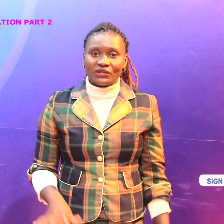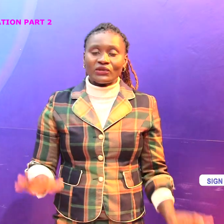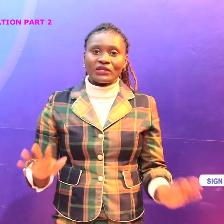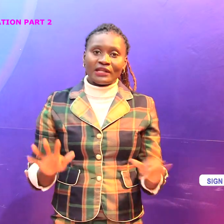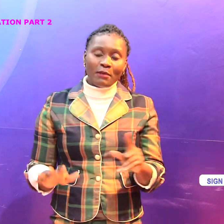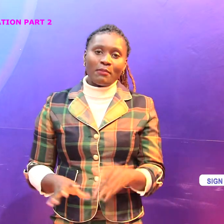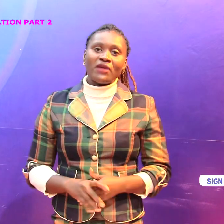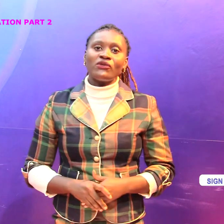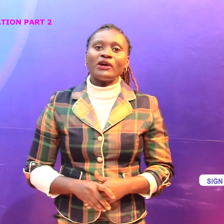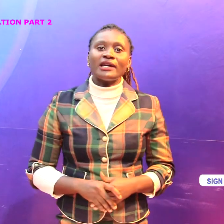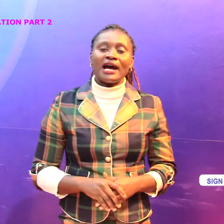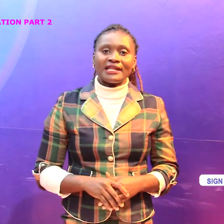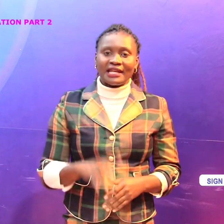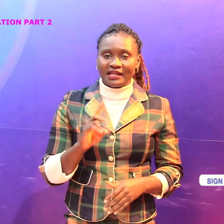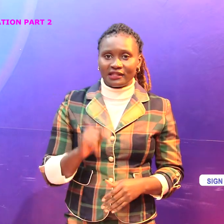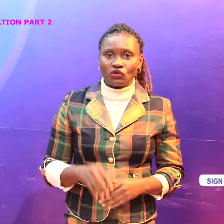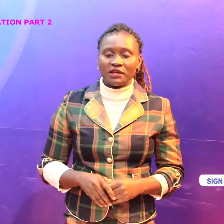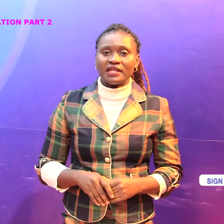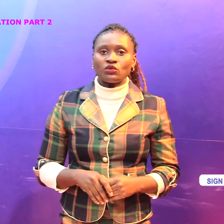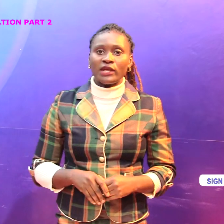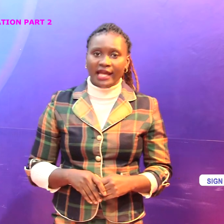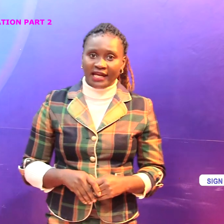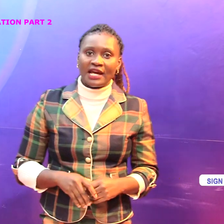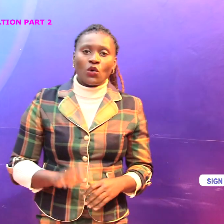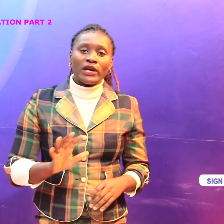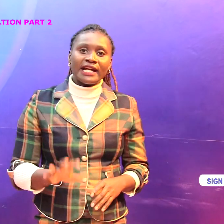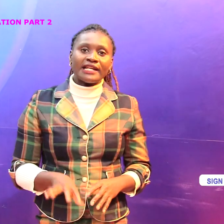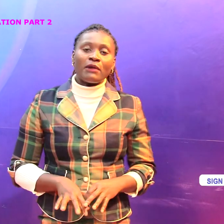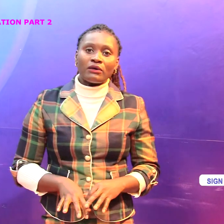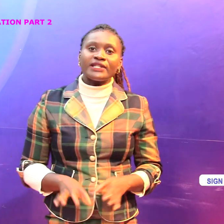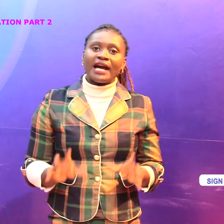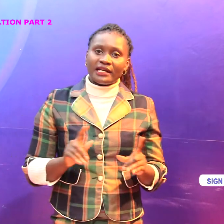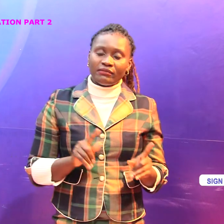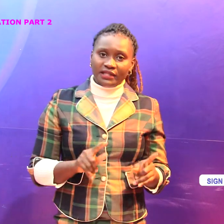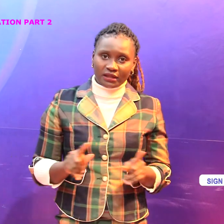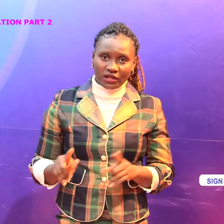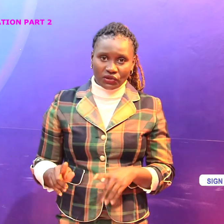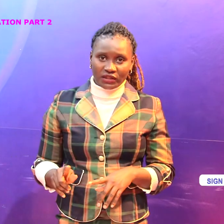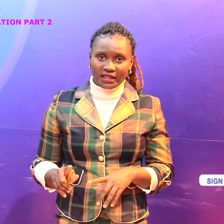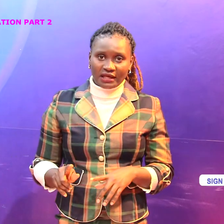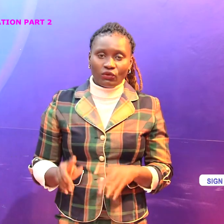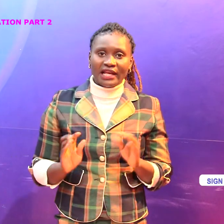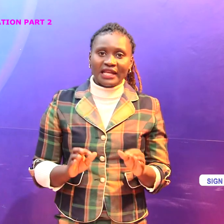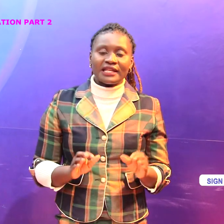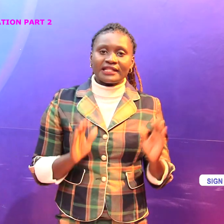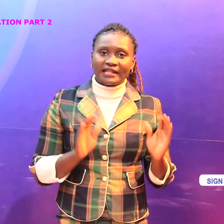So remember my viewer, the last topic that we had, we learned about administration. We learned